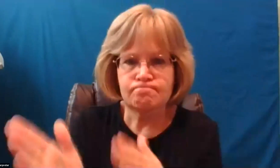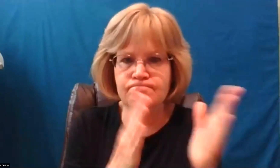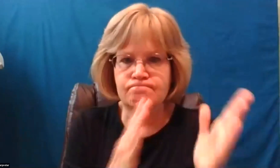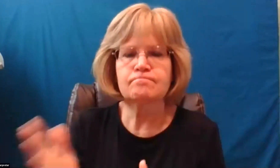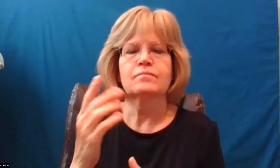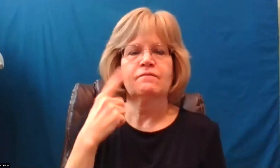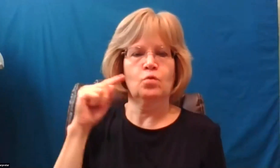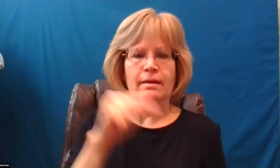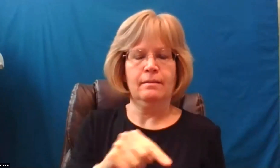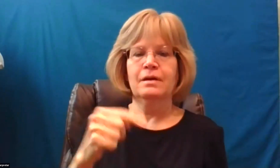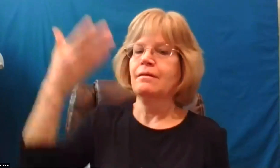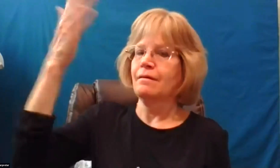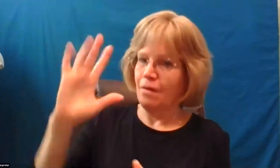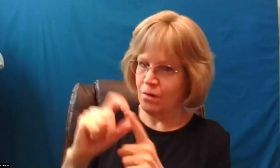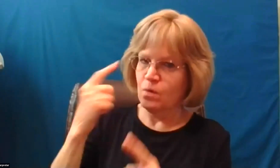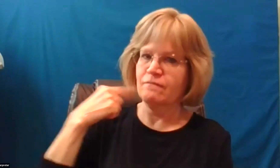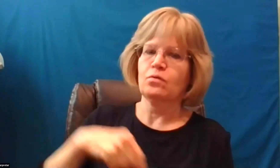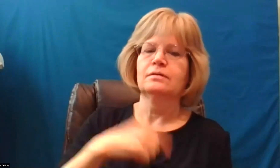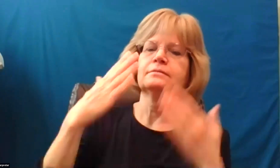for us. Thanks be to God.